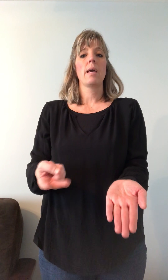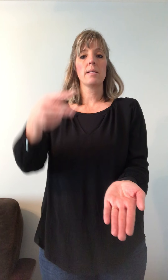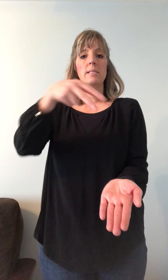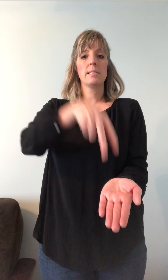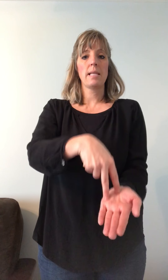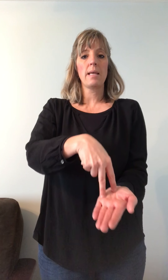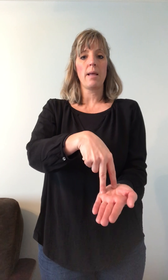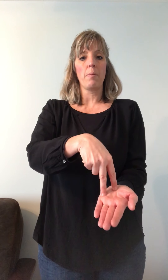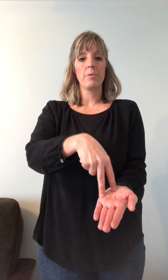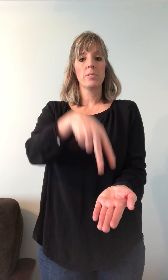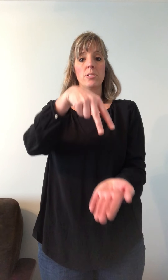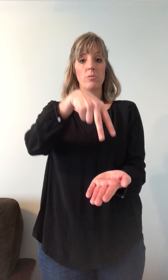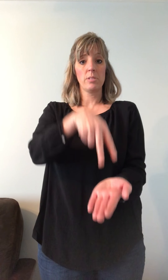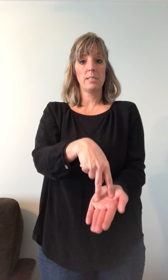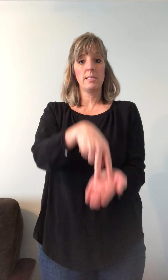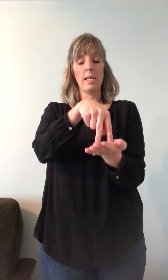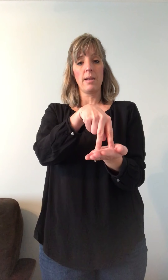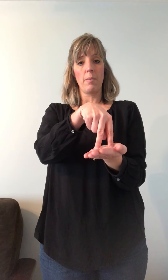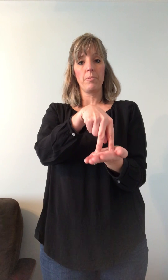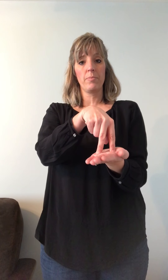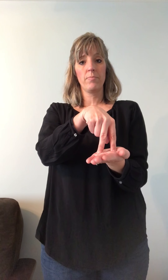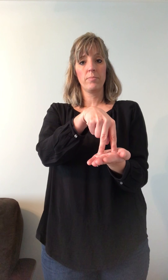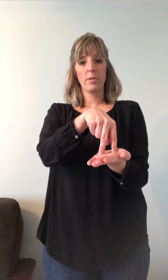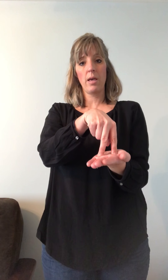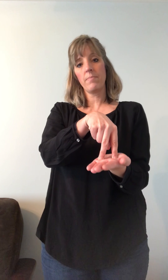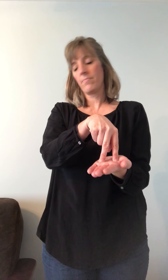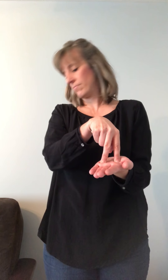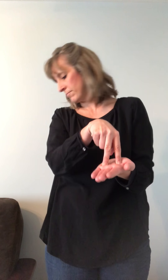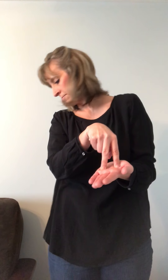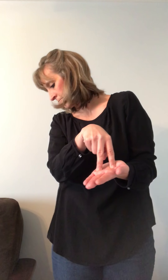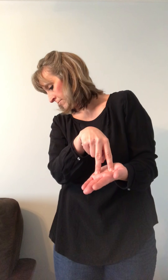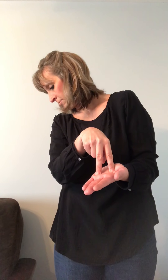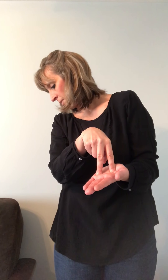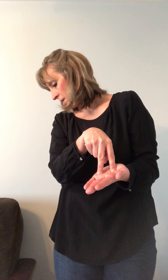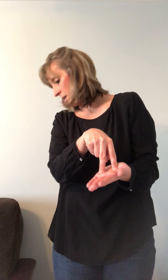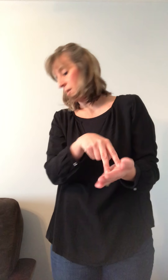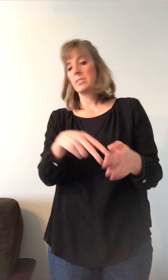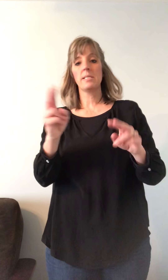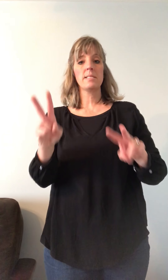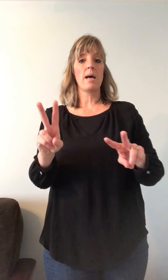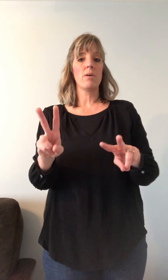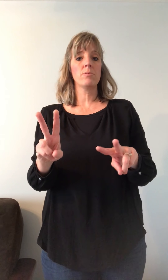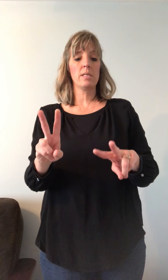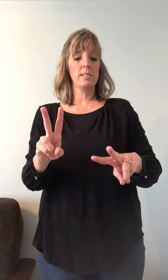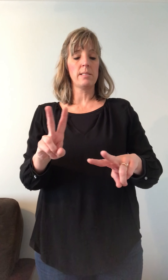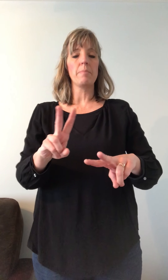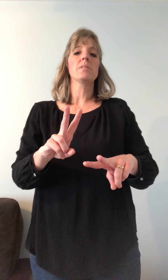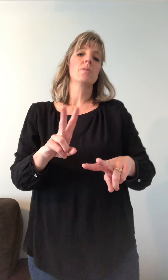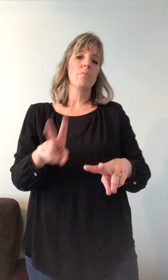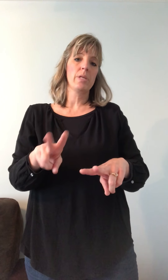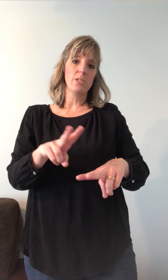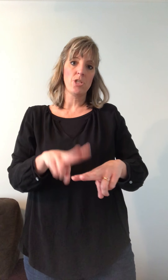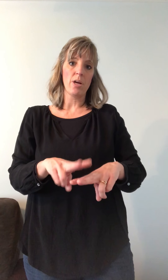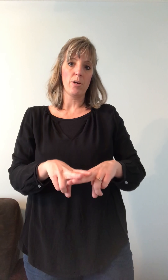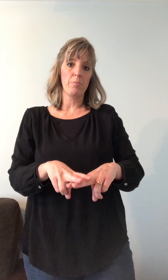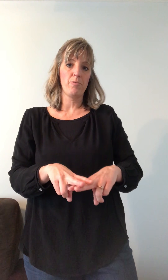okay? Stand up. So stand up, okay? Sit down is the same as, we did chair before. It